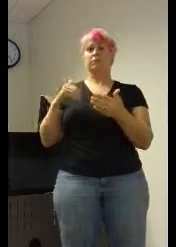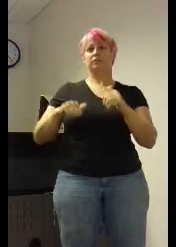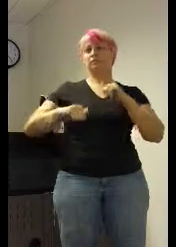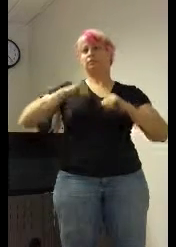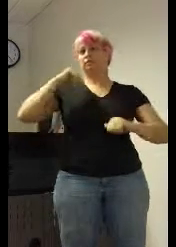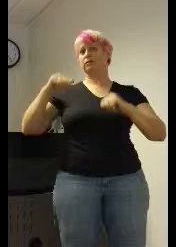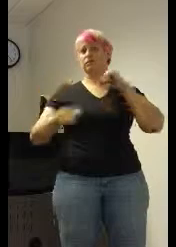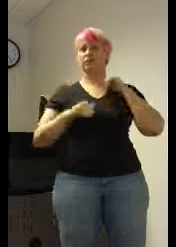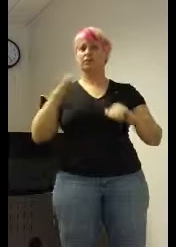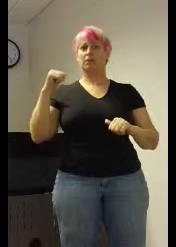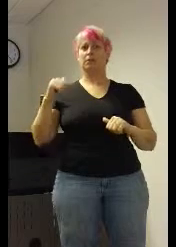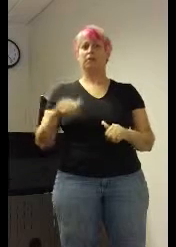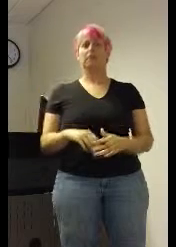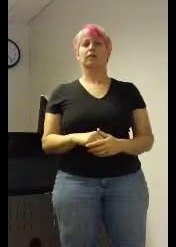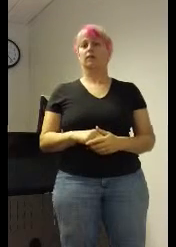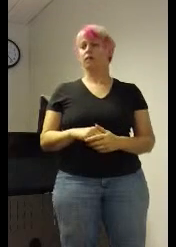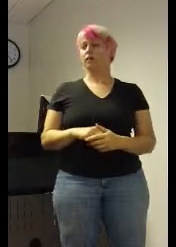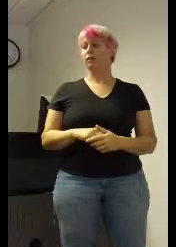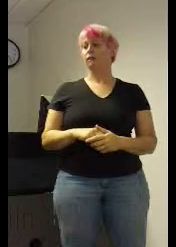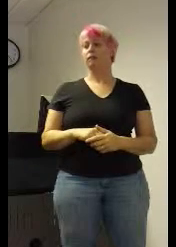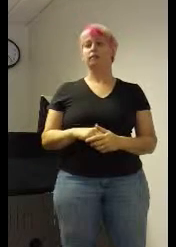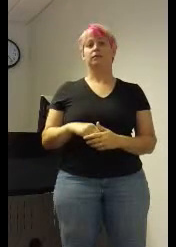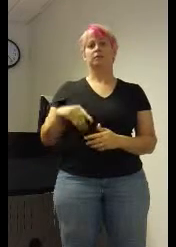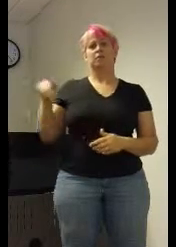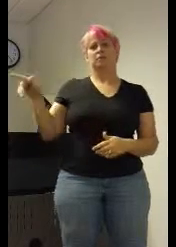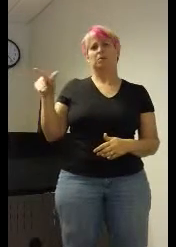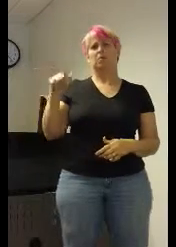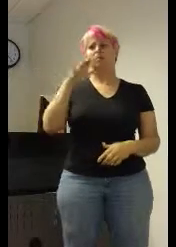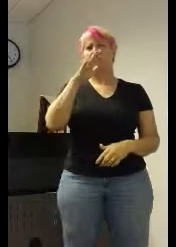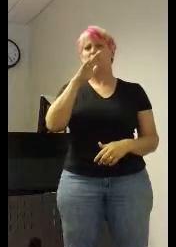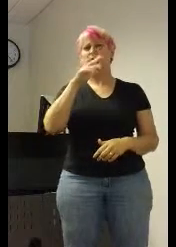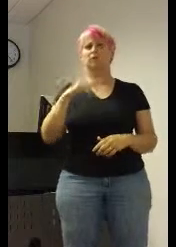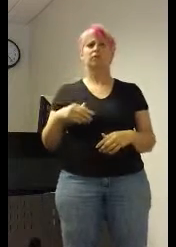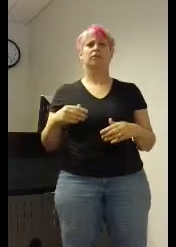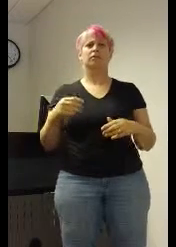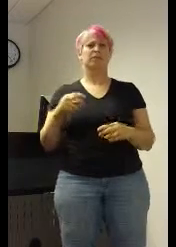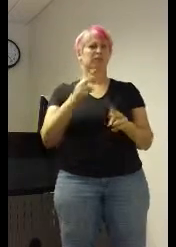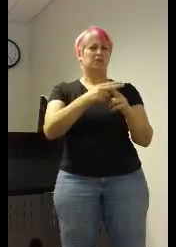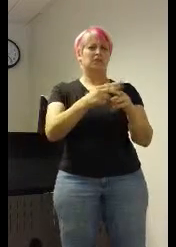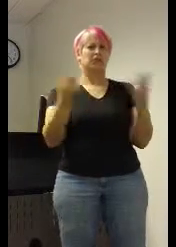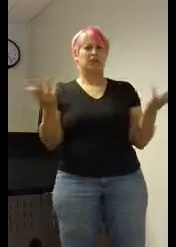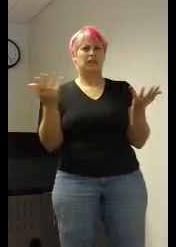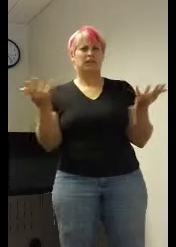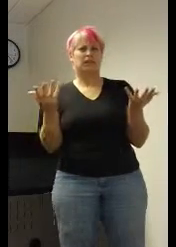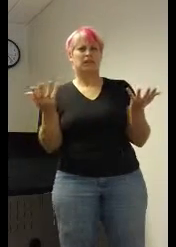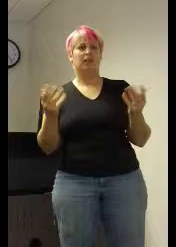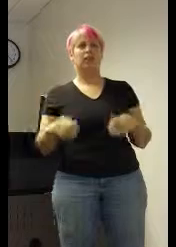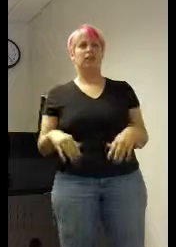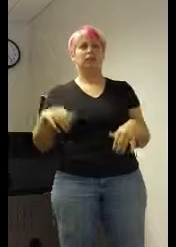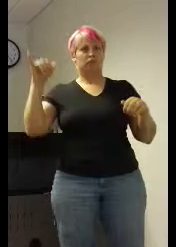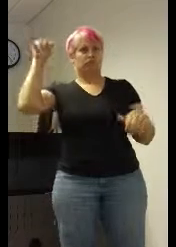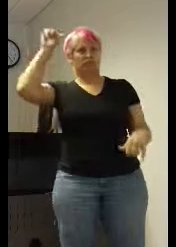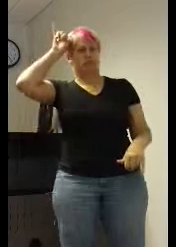mother called her a bull in a china shop. She always had bruises. She was always bumping into